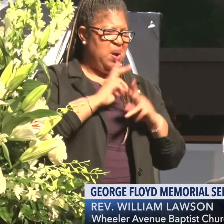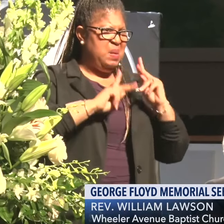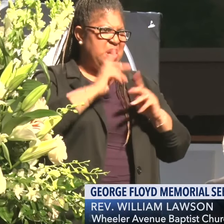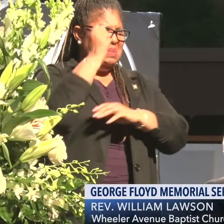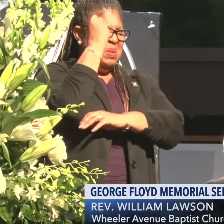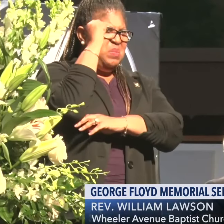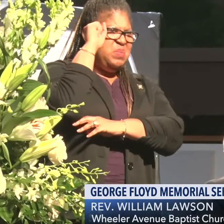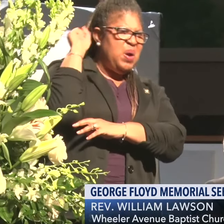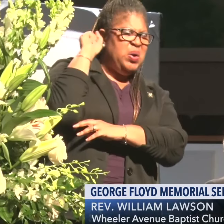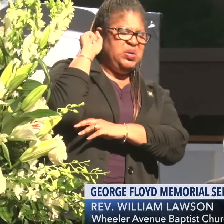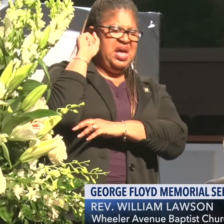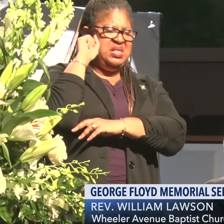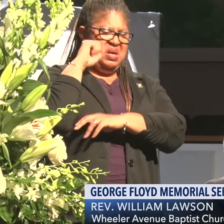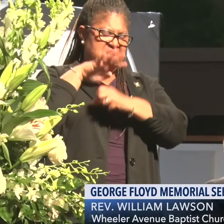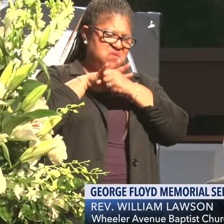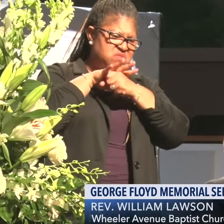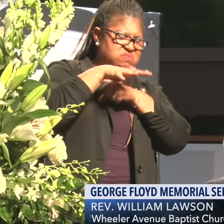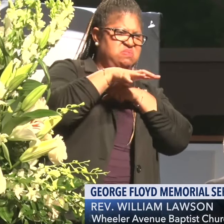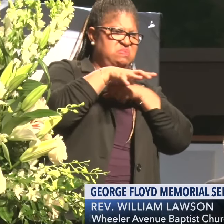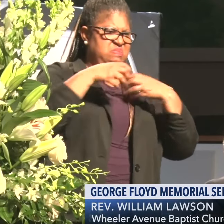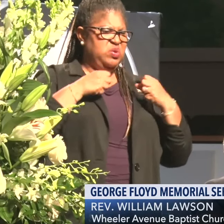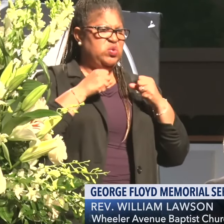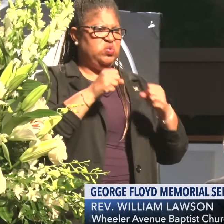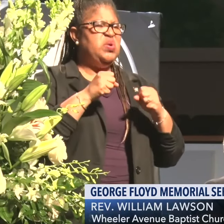protests filling up the streets.